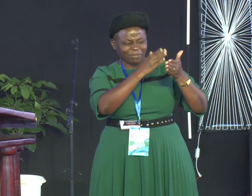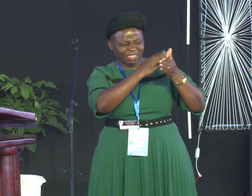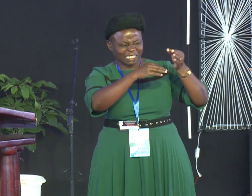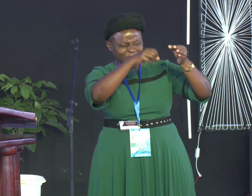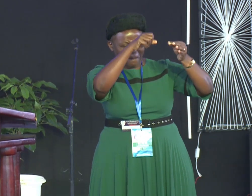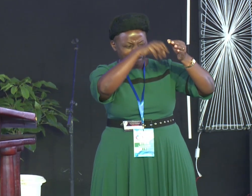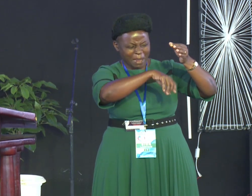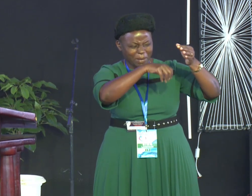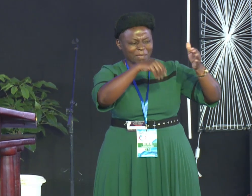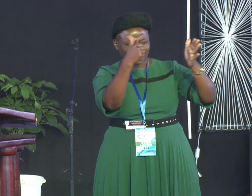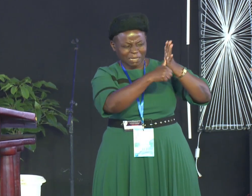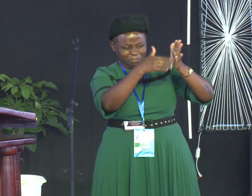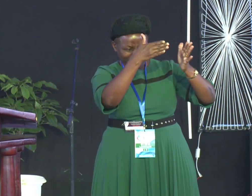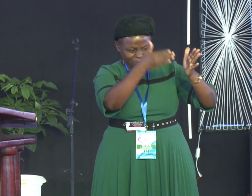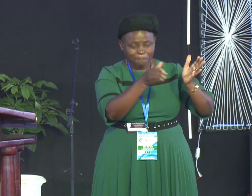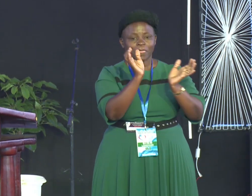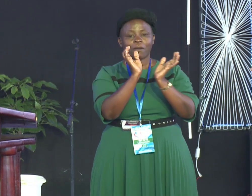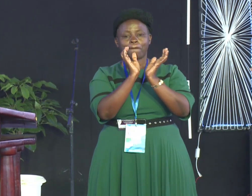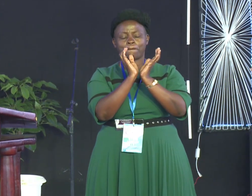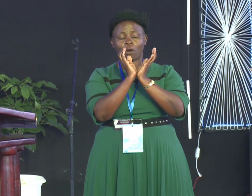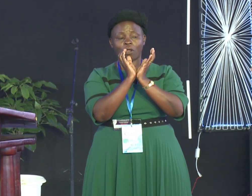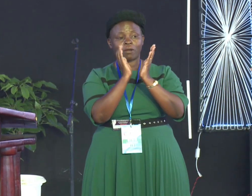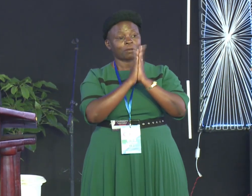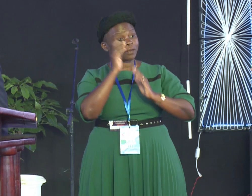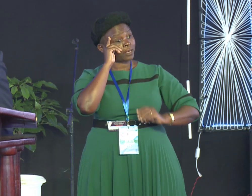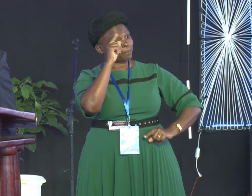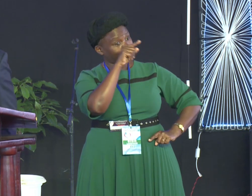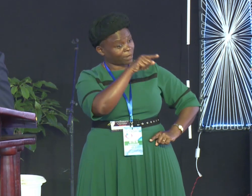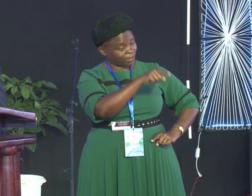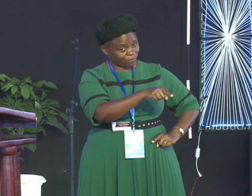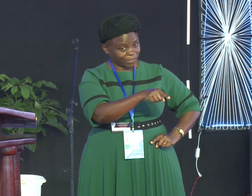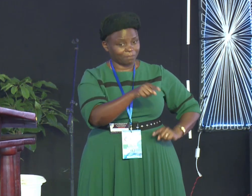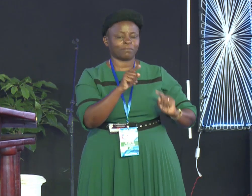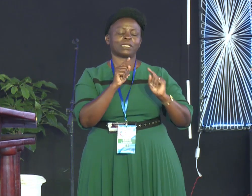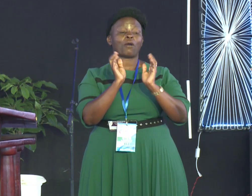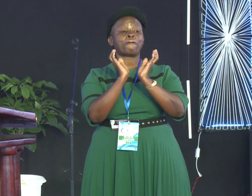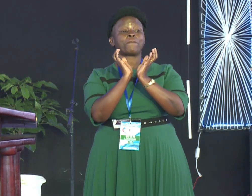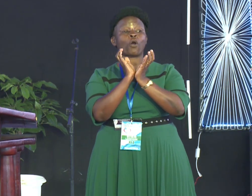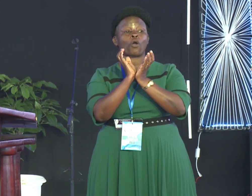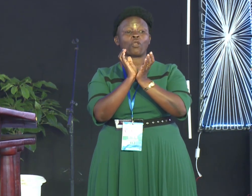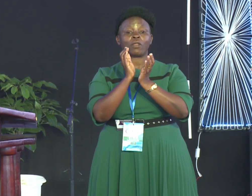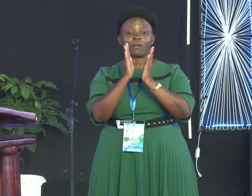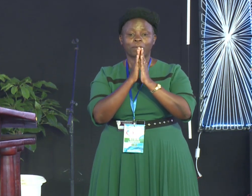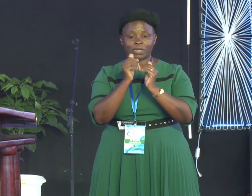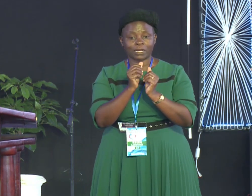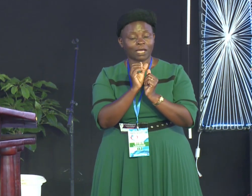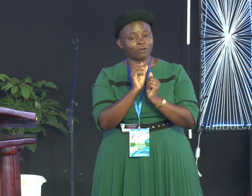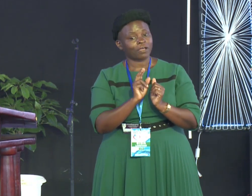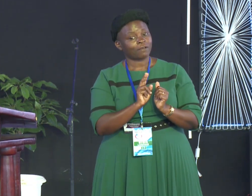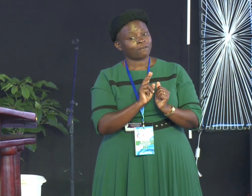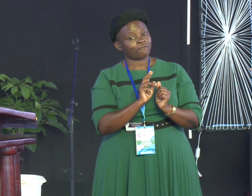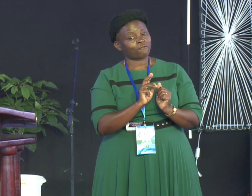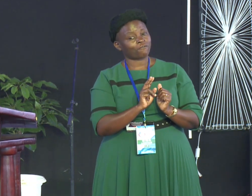oba ebibanja era yalina obbasabira. And this is the prayer he prays for them. Era ye n'essaala gy'abasabira. He says in verse 14, for this